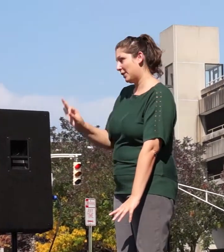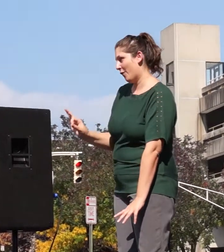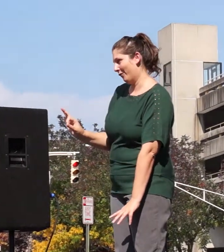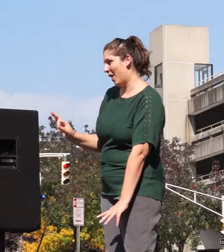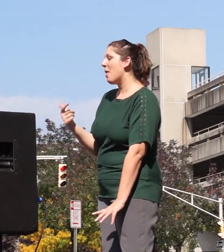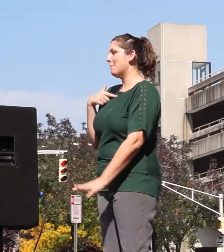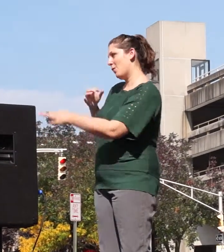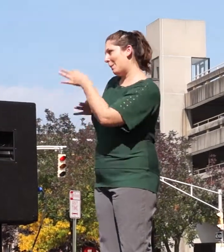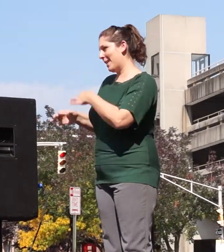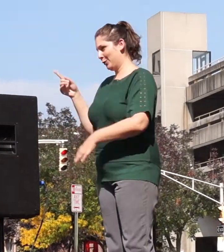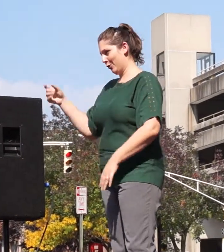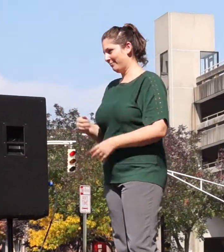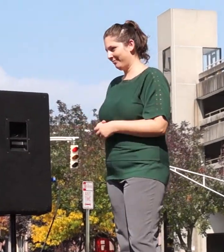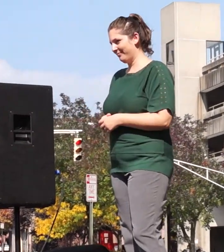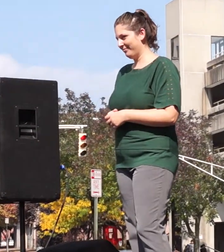wheelchair.